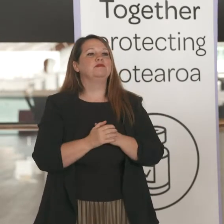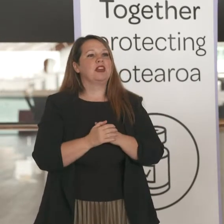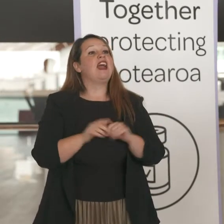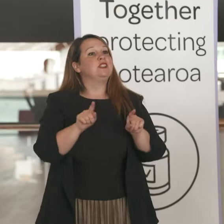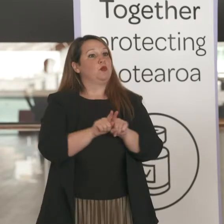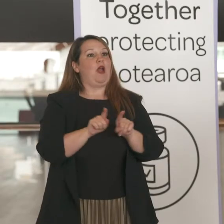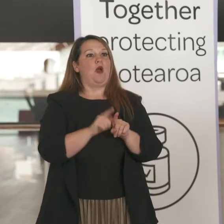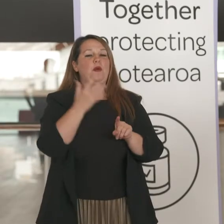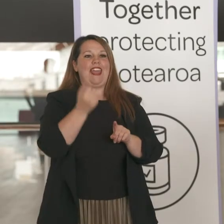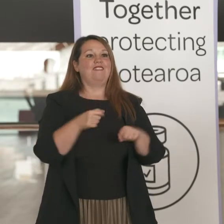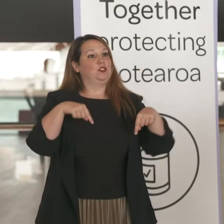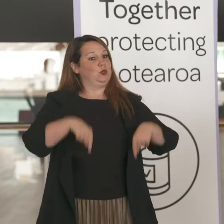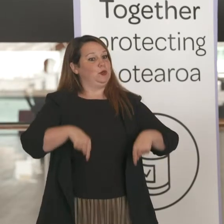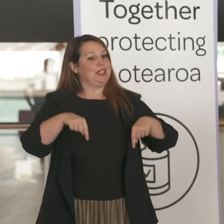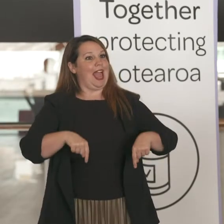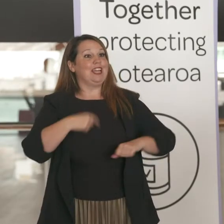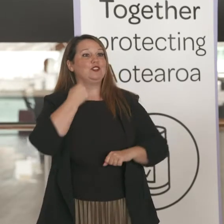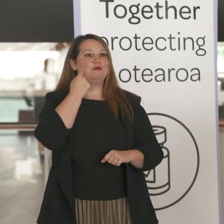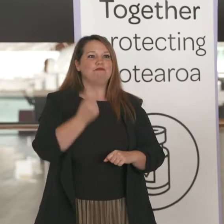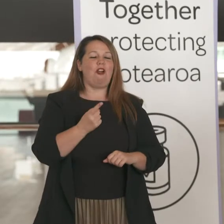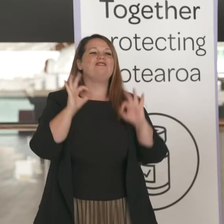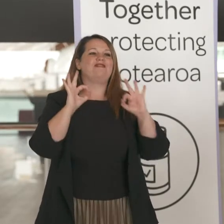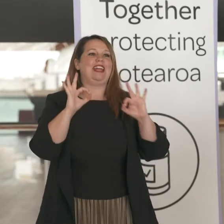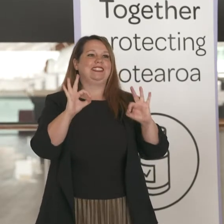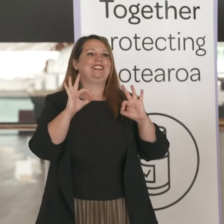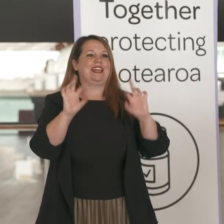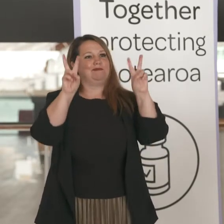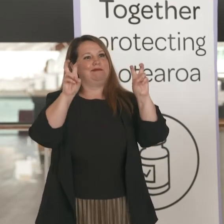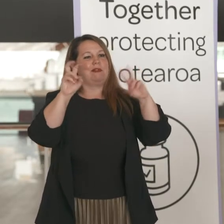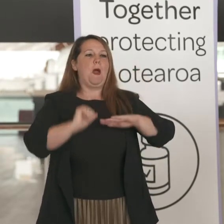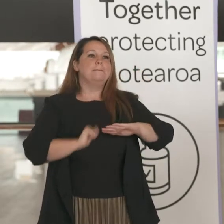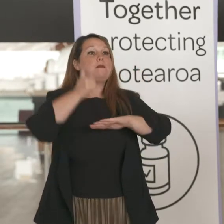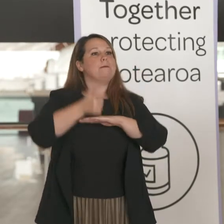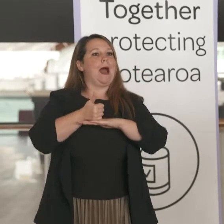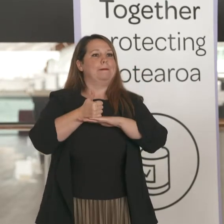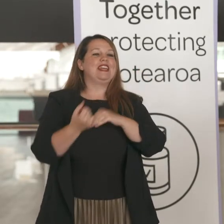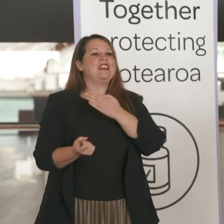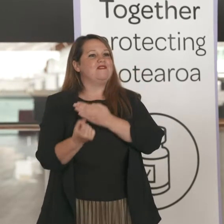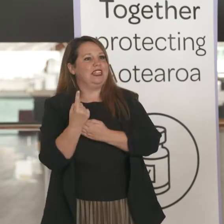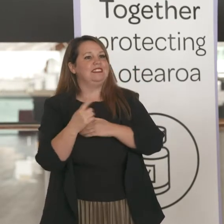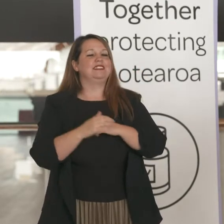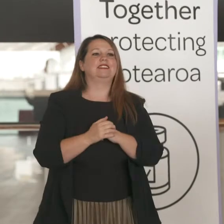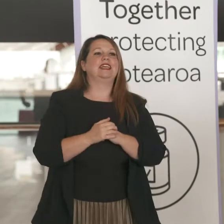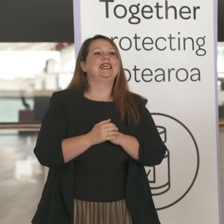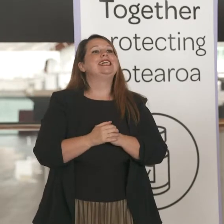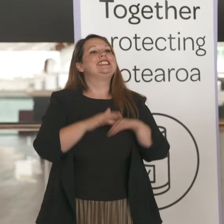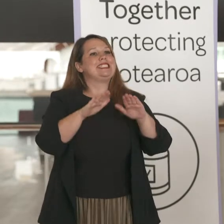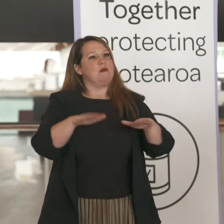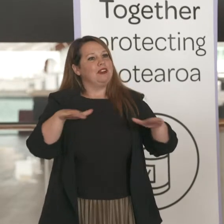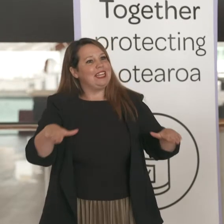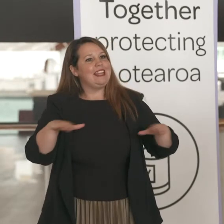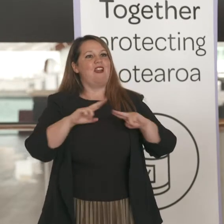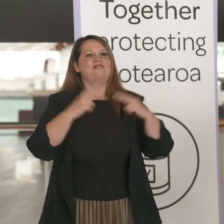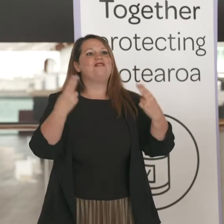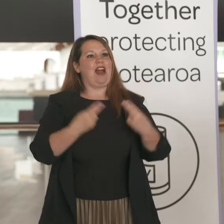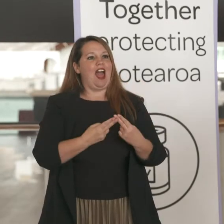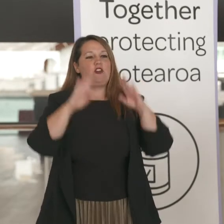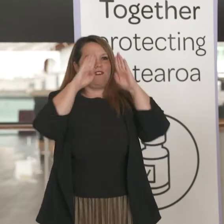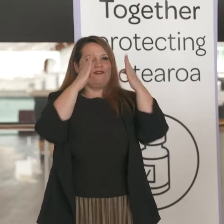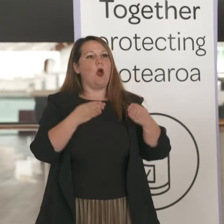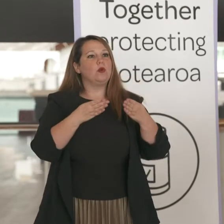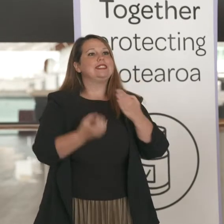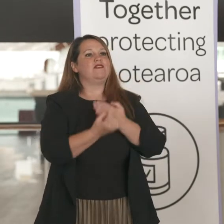across the city today and tomorrow. They include tamariki and whānau focused events in